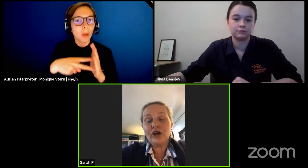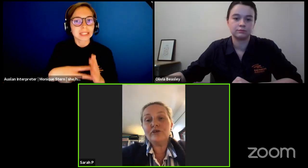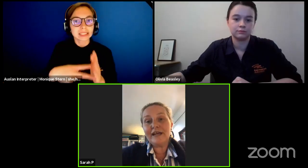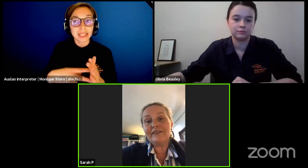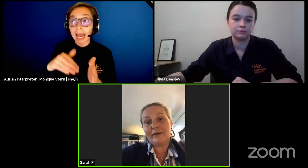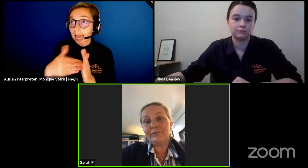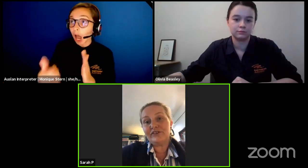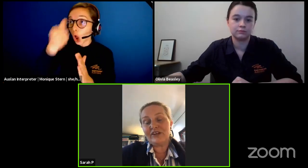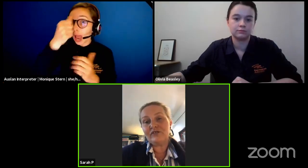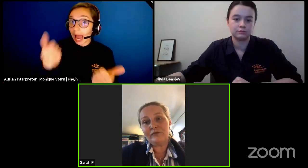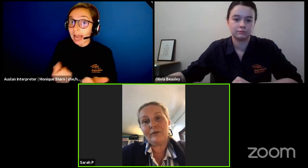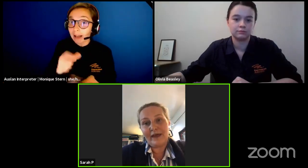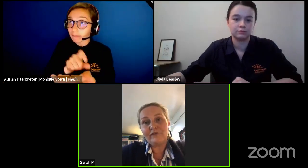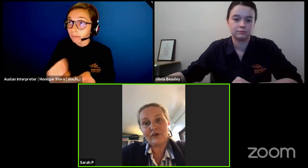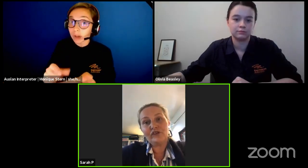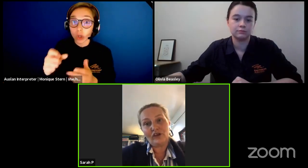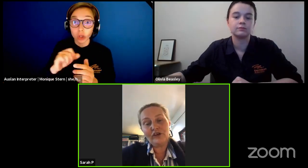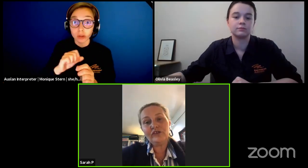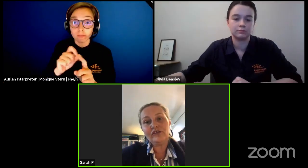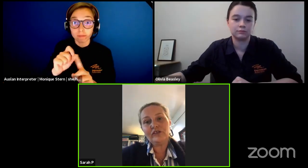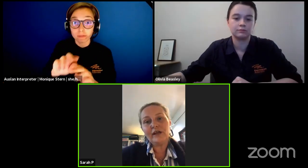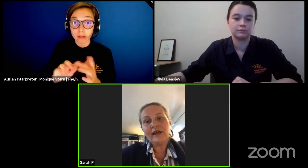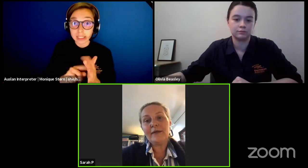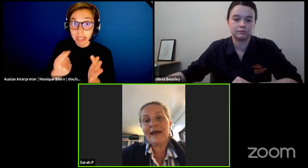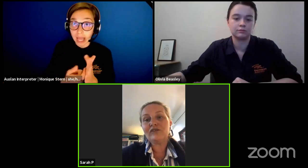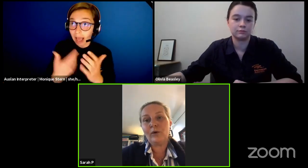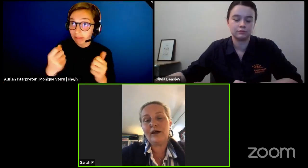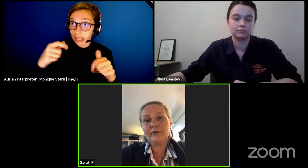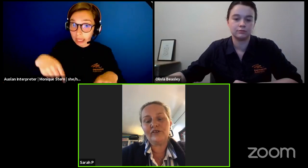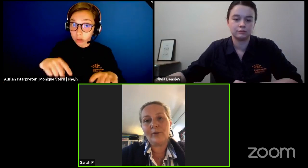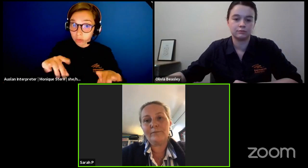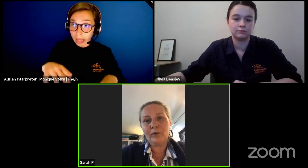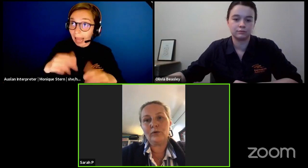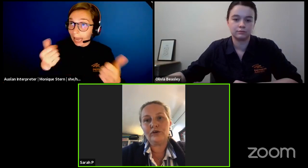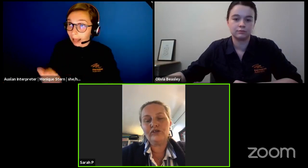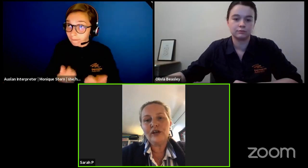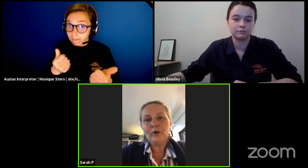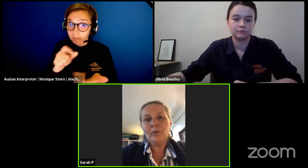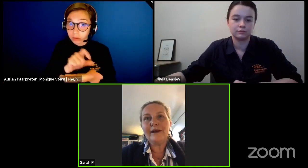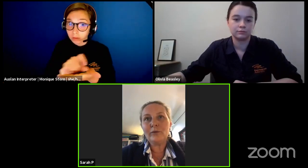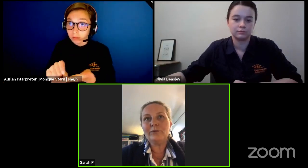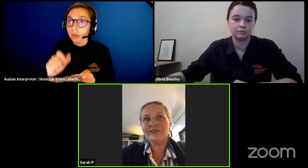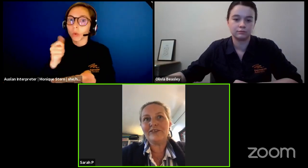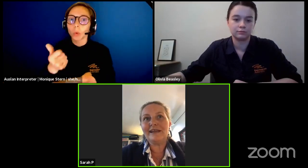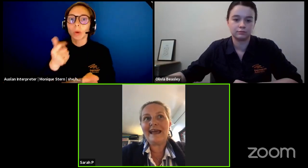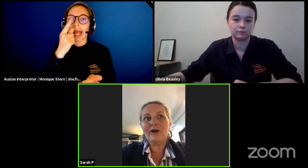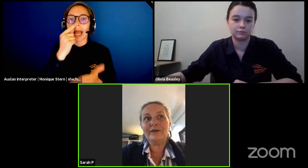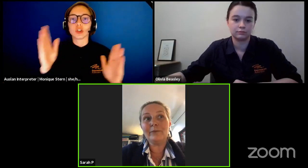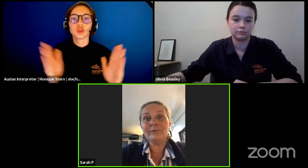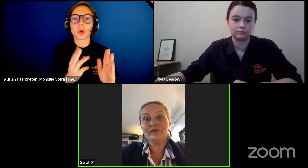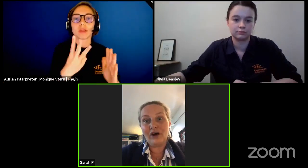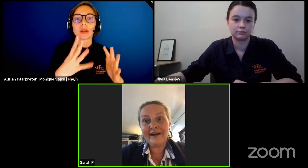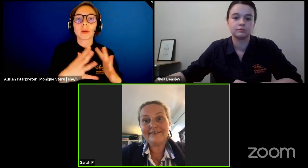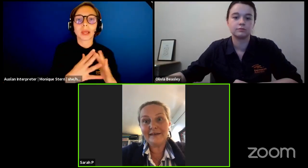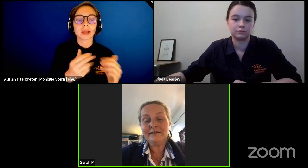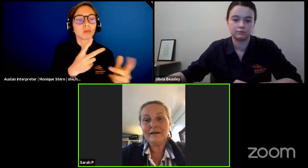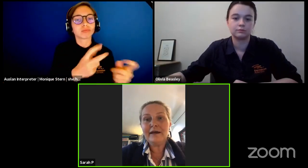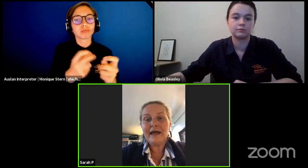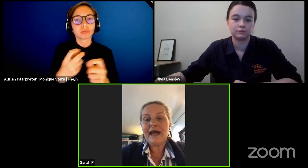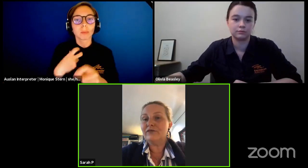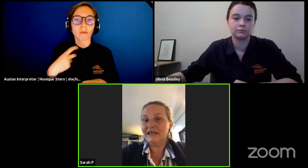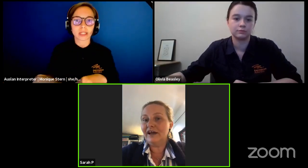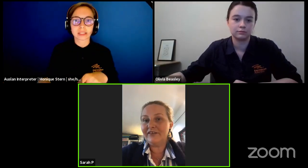we do know you get some protection from that first dose, and that's why it was so important when we were seeing our numbers